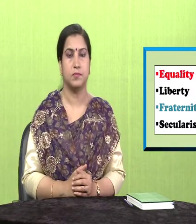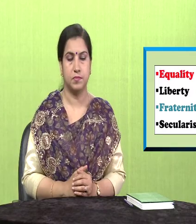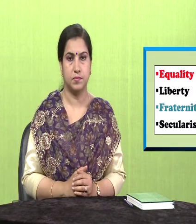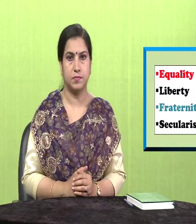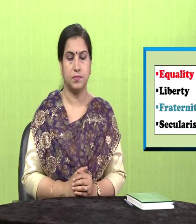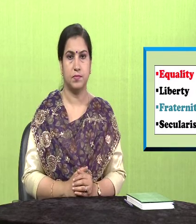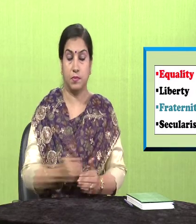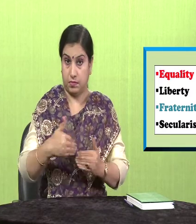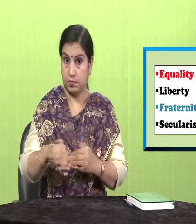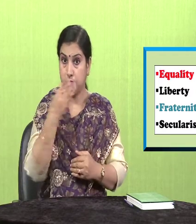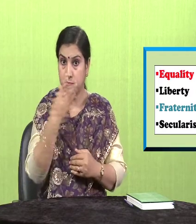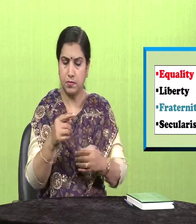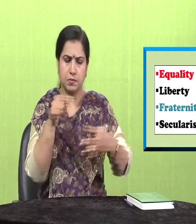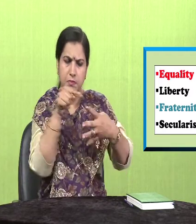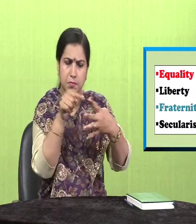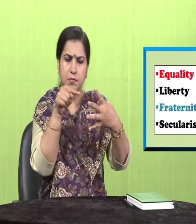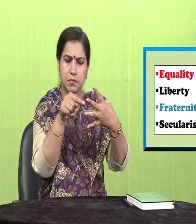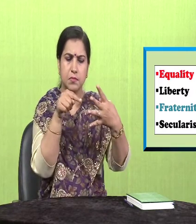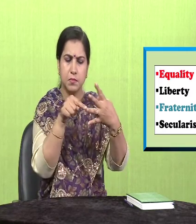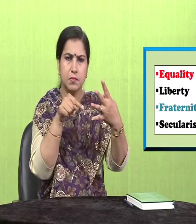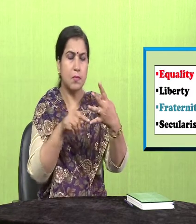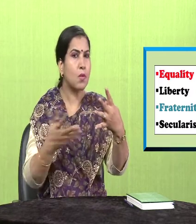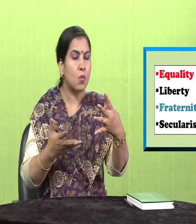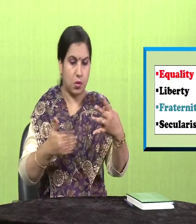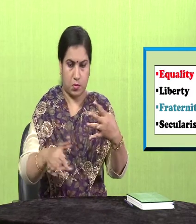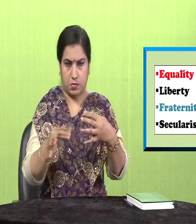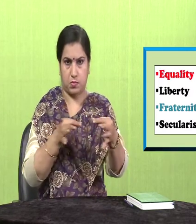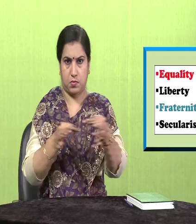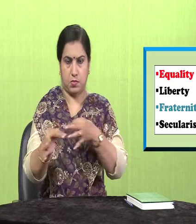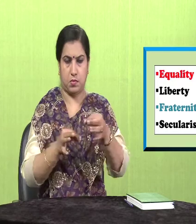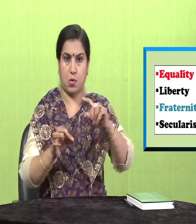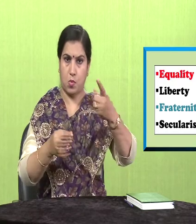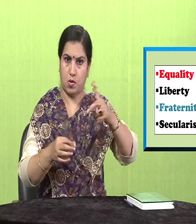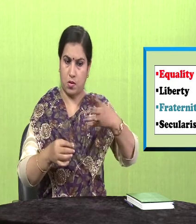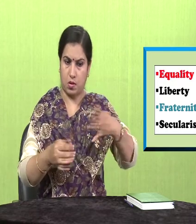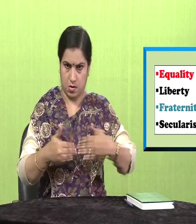We will try to understand these terms one by one now.